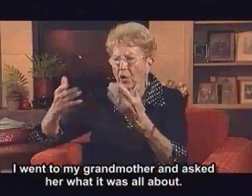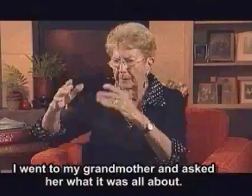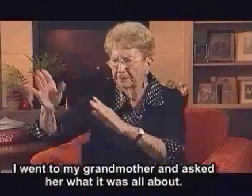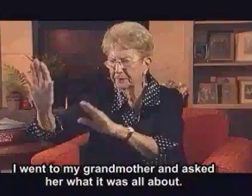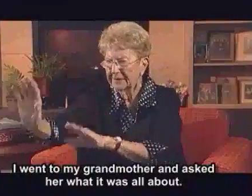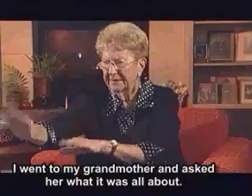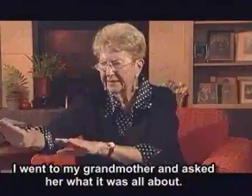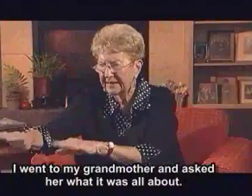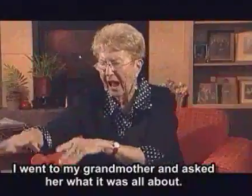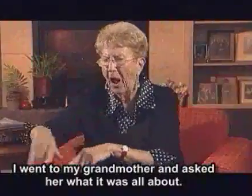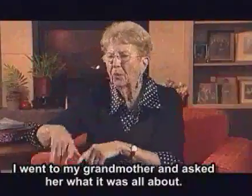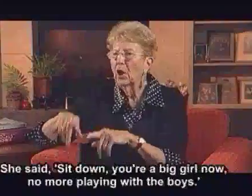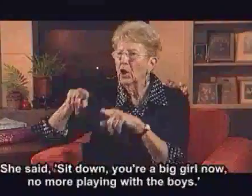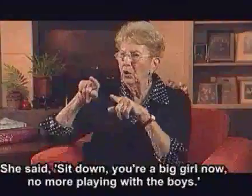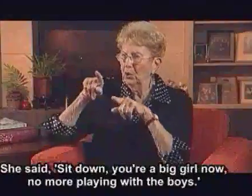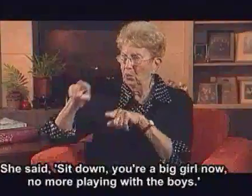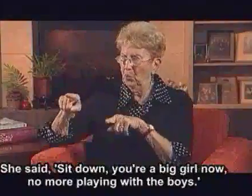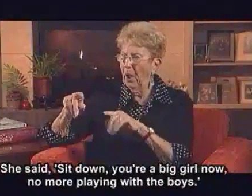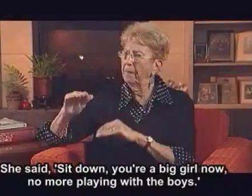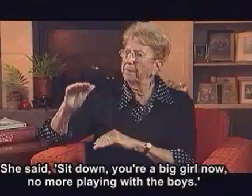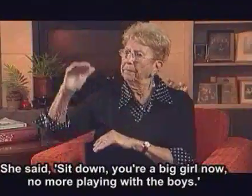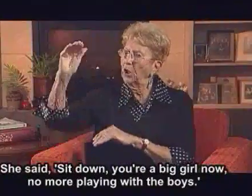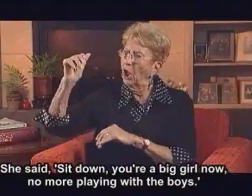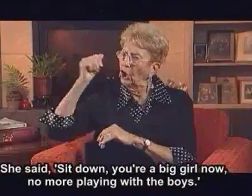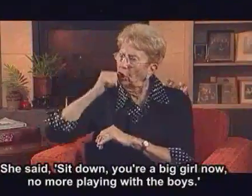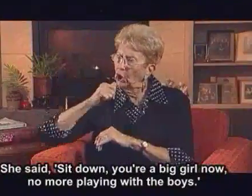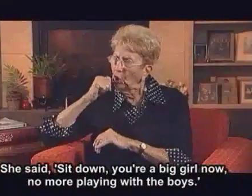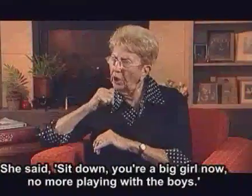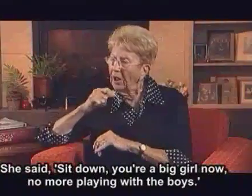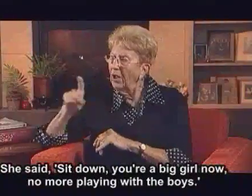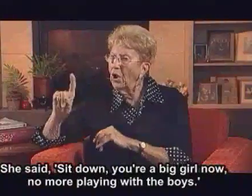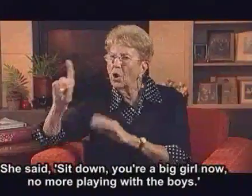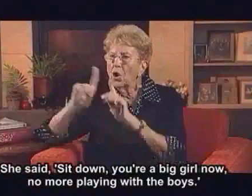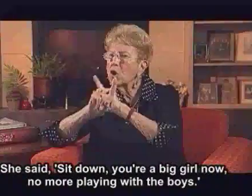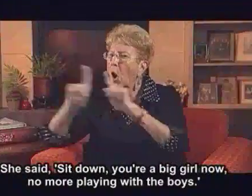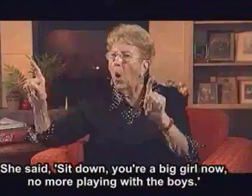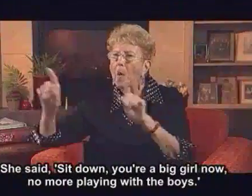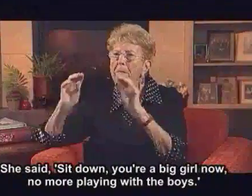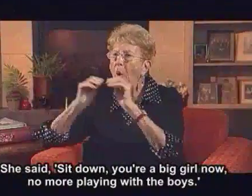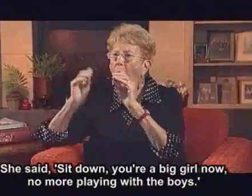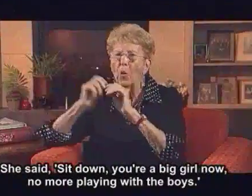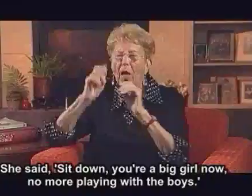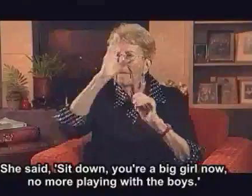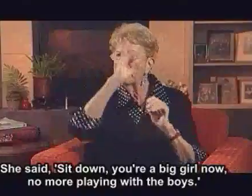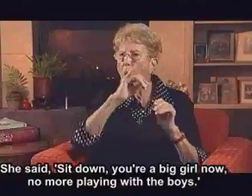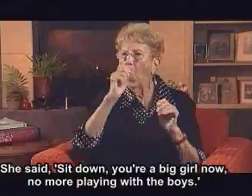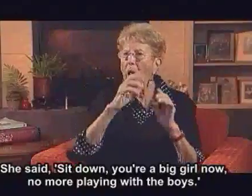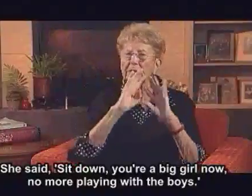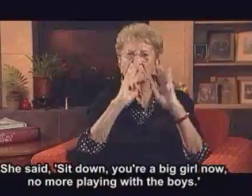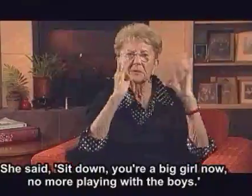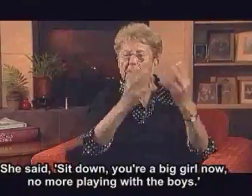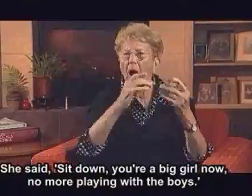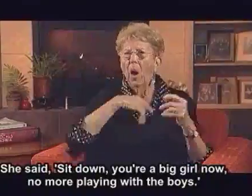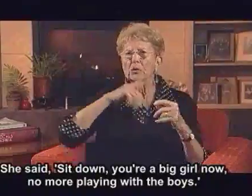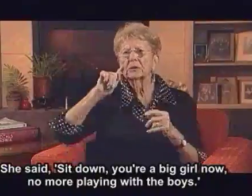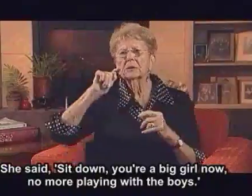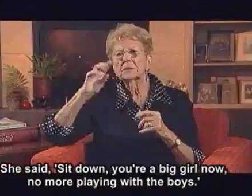and asked her what it was all about. She said, "Sit down. You're a big girl now. No more playing with the